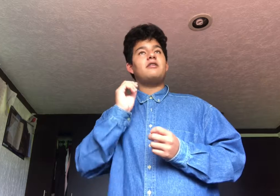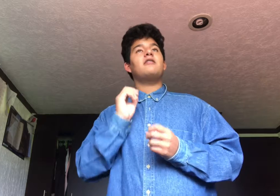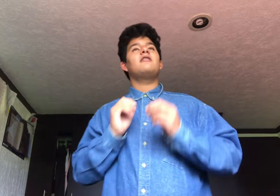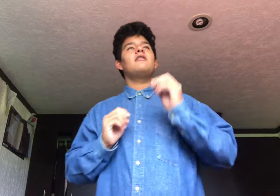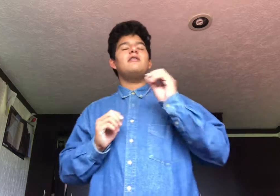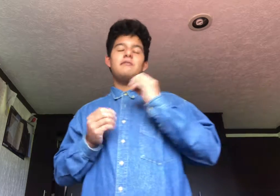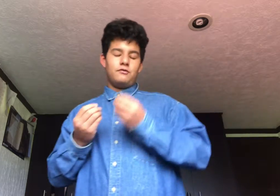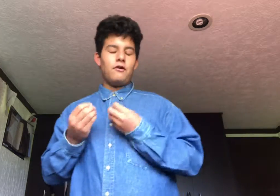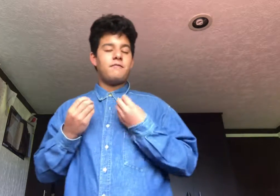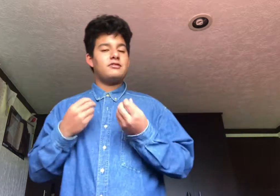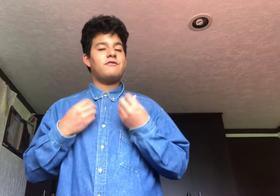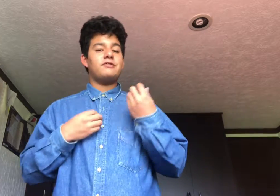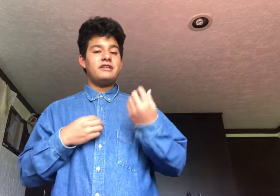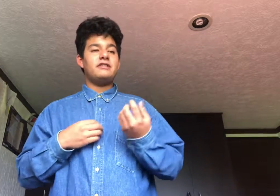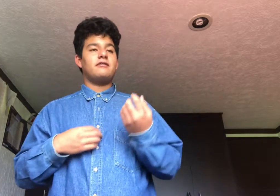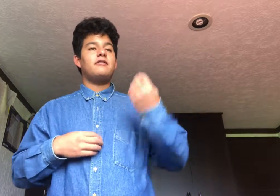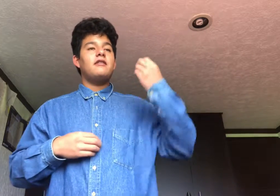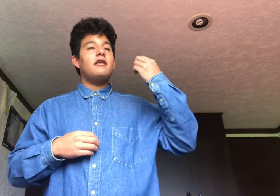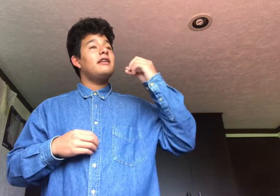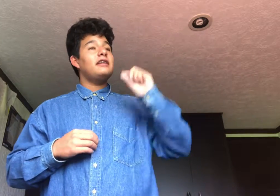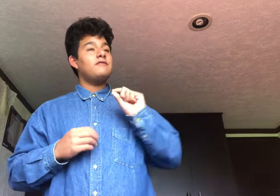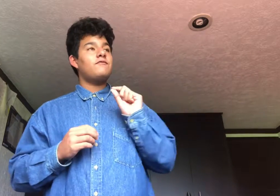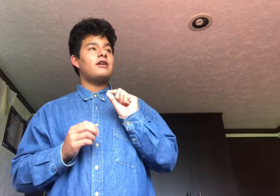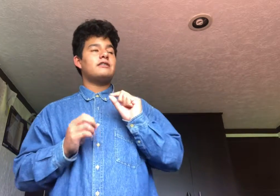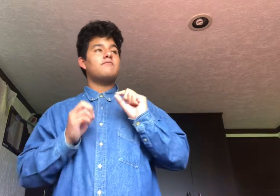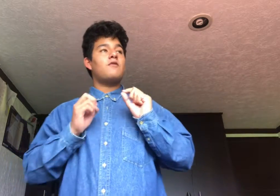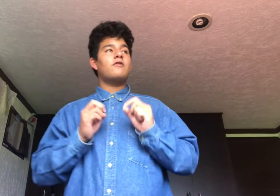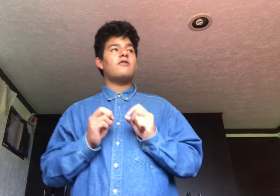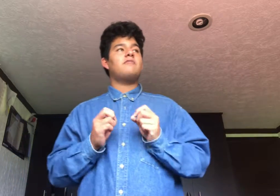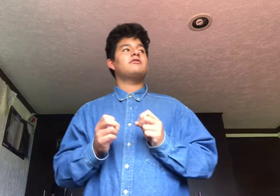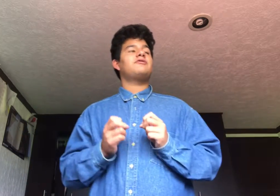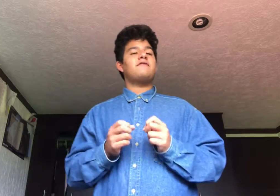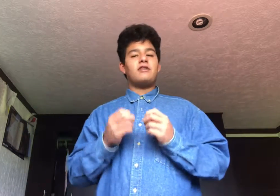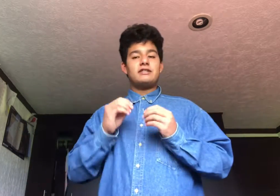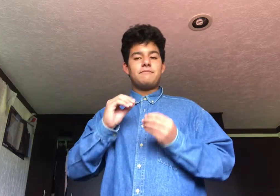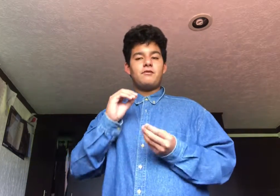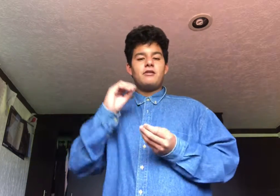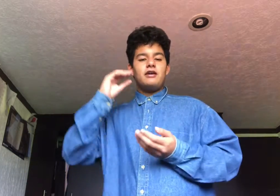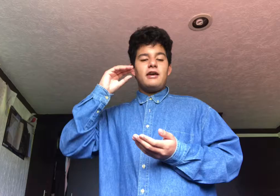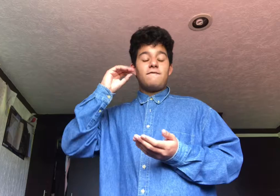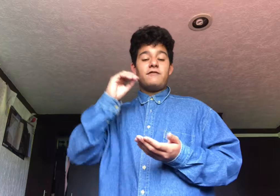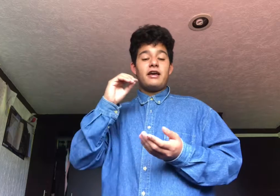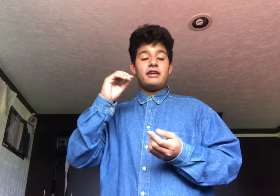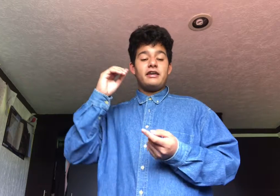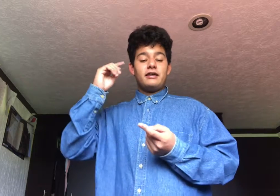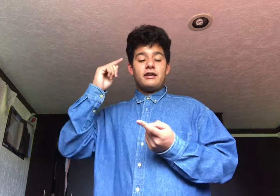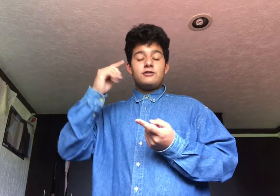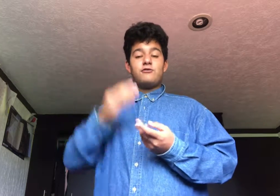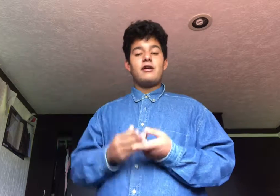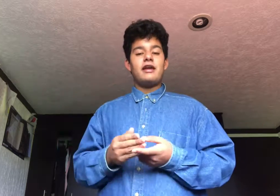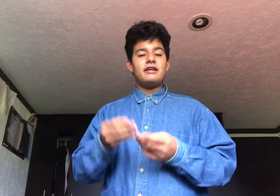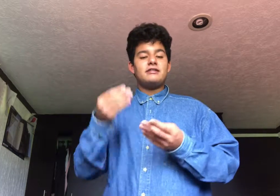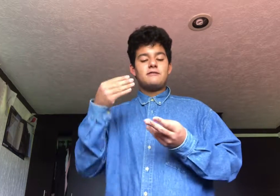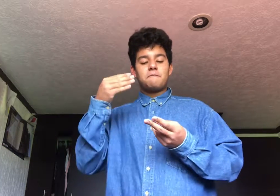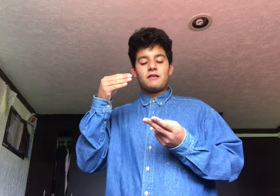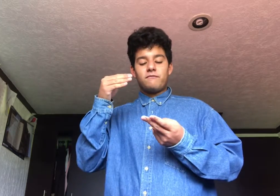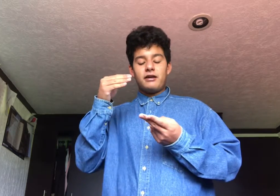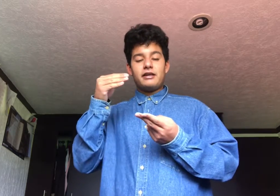but they move obviously with diesel. This was more common to see, for example, flying trains,